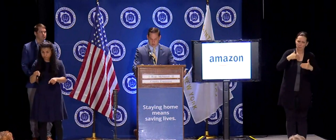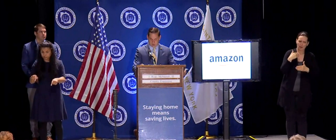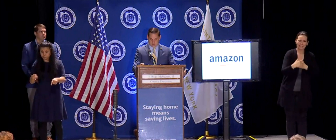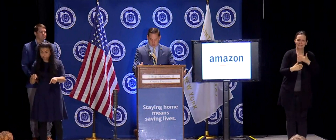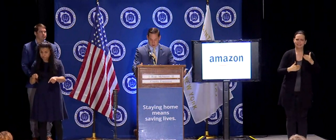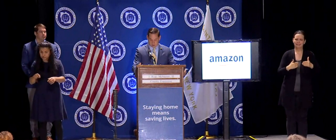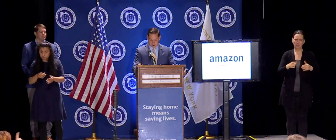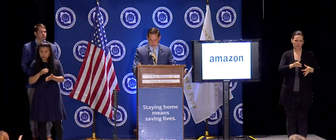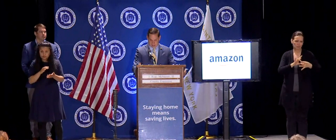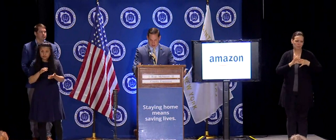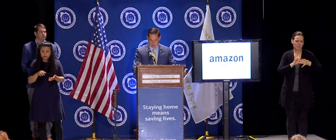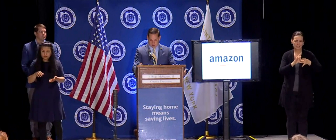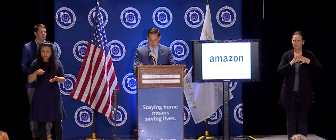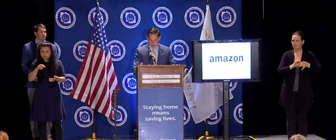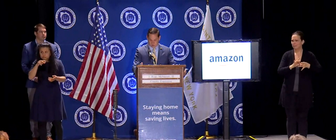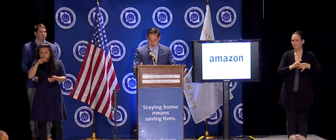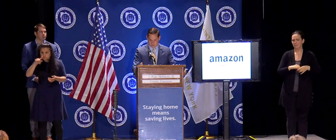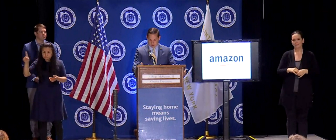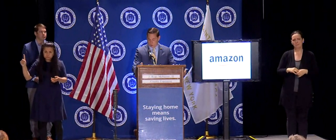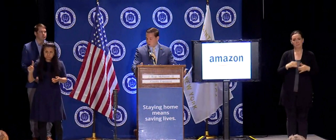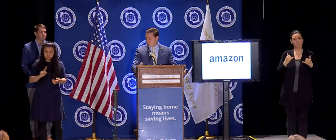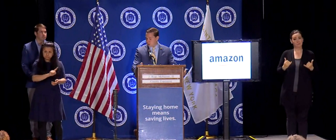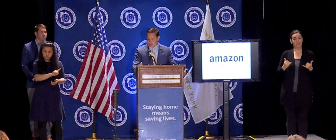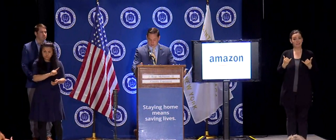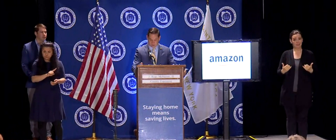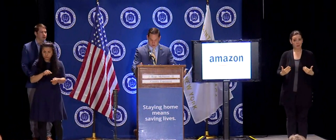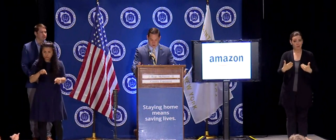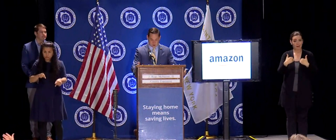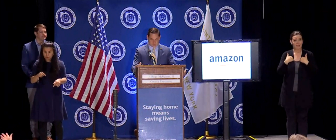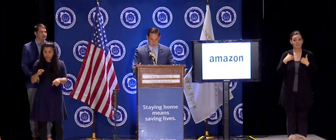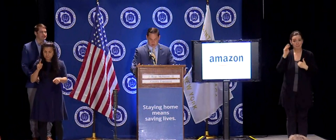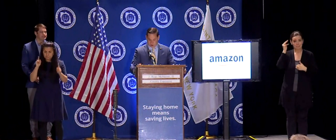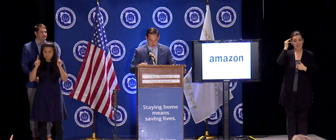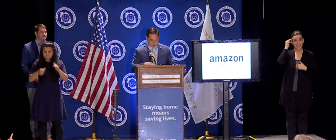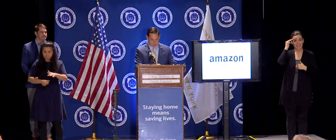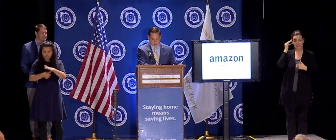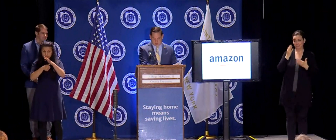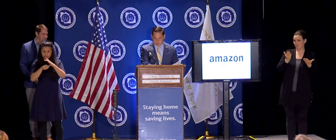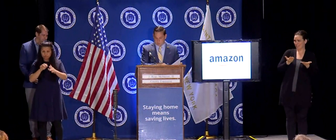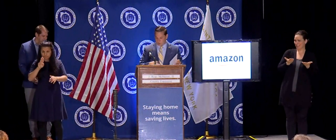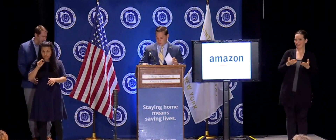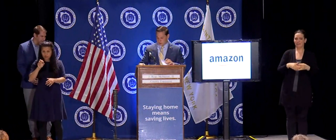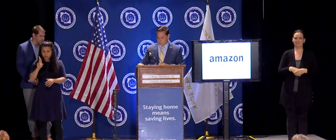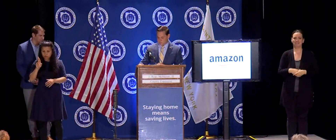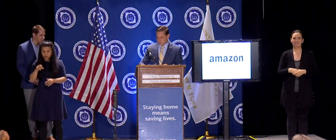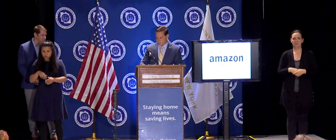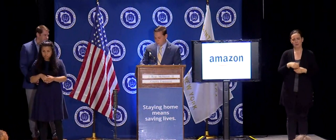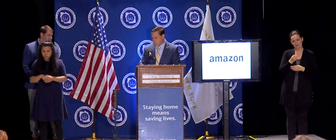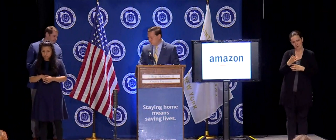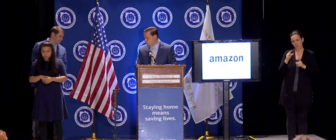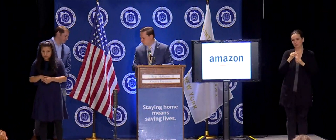hear from Rob in a minute. But at this time, why don't we have Mayor Walsh is right next to me. So Mayor, why don't you come up and say a couple words?